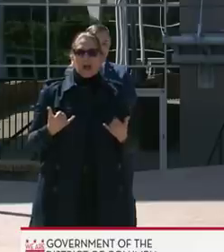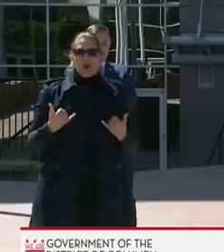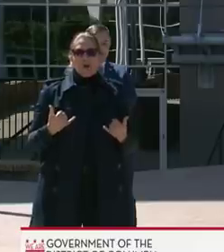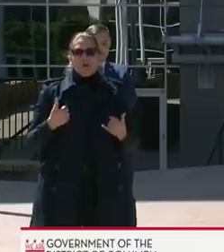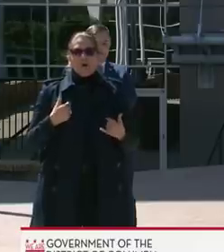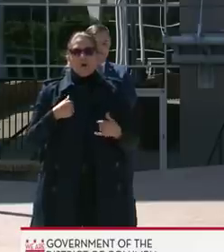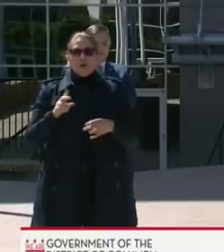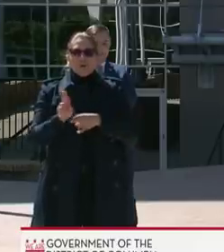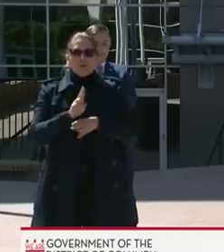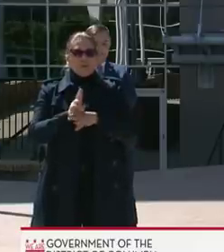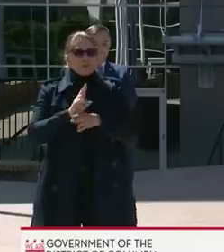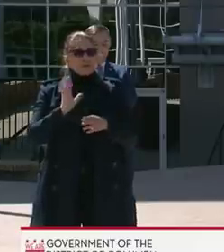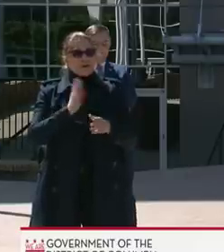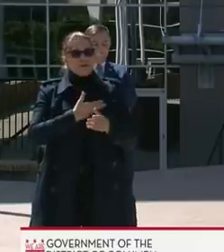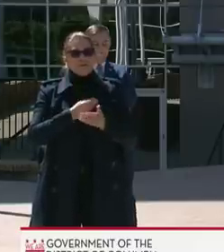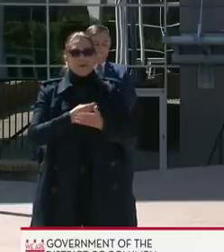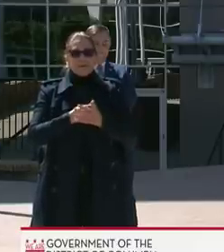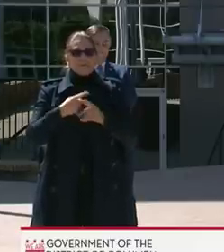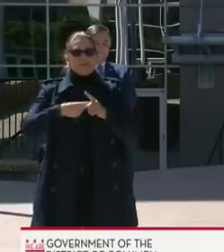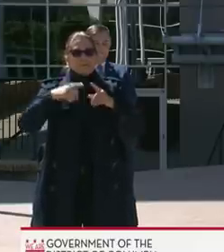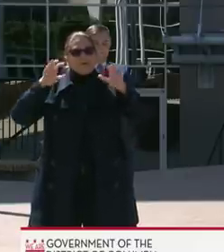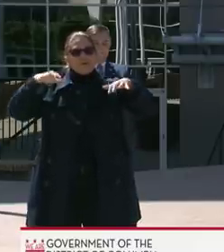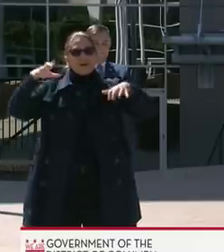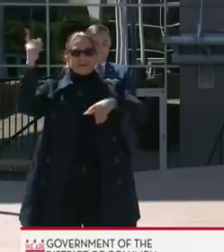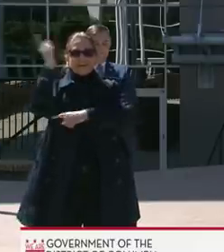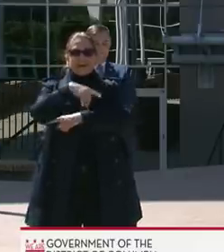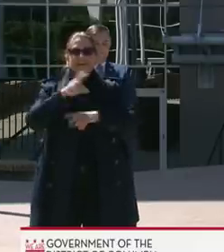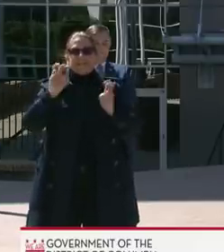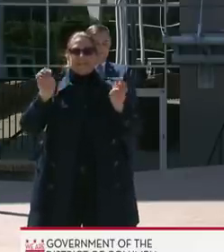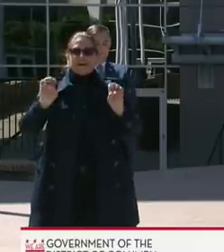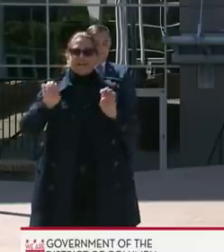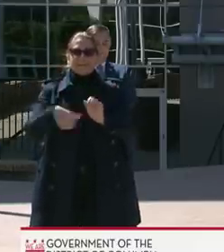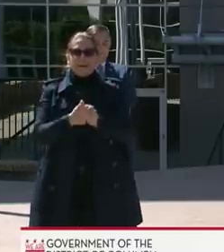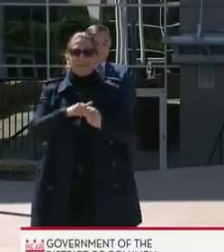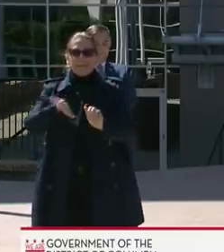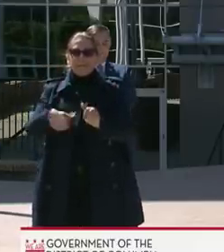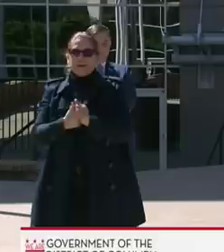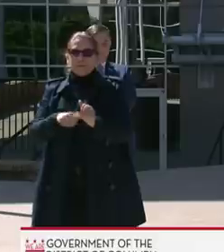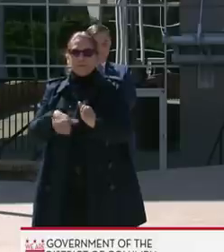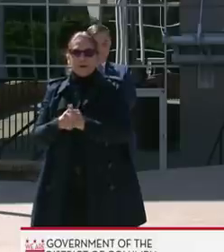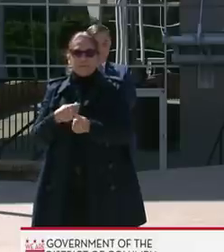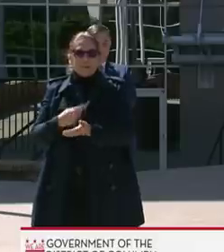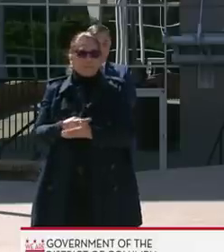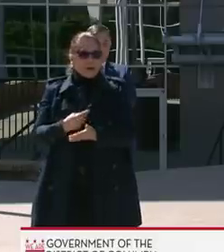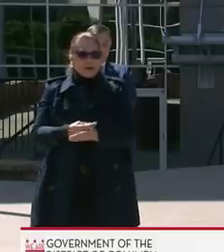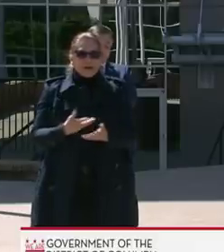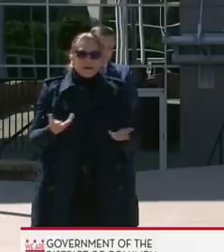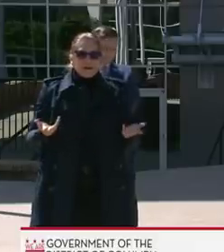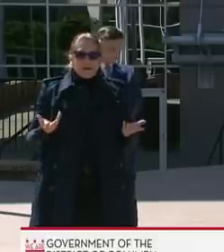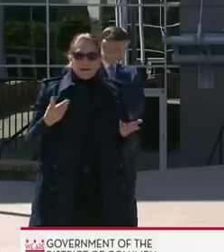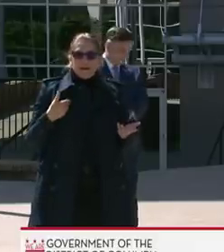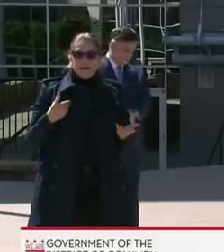to minimize it, but we have the money. It's just a matter of whether we have the cash flow at the right time.